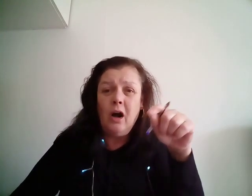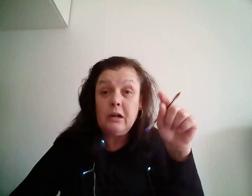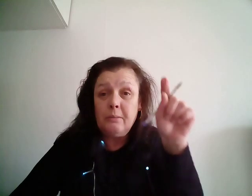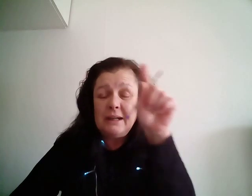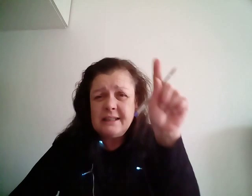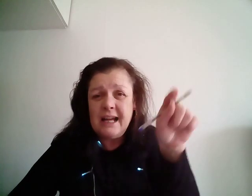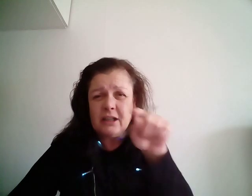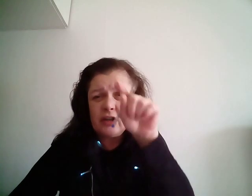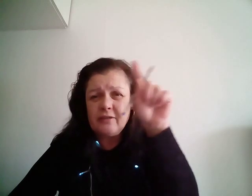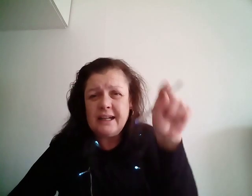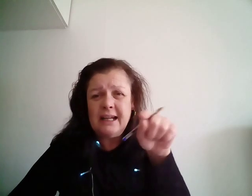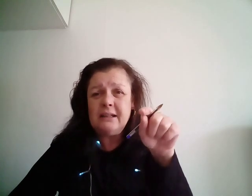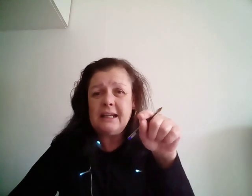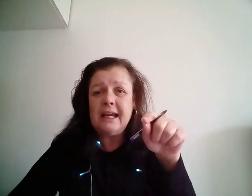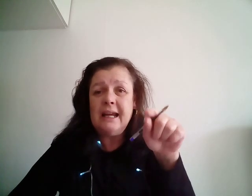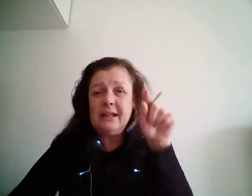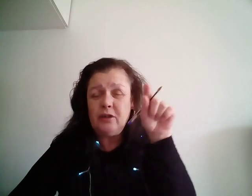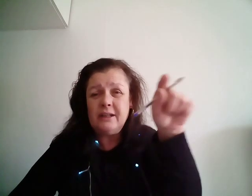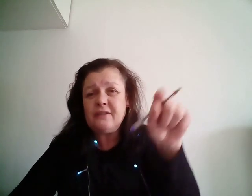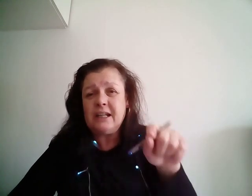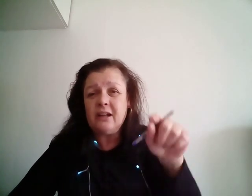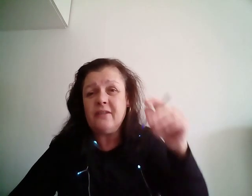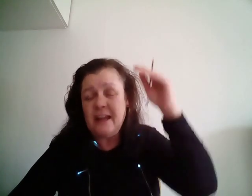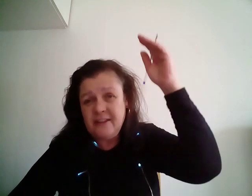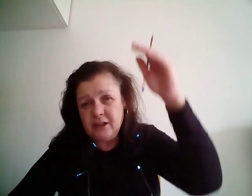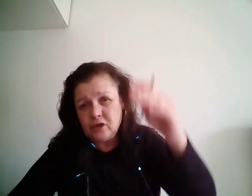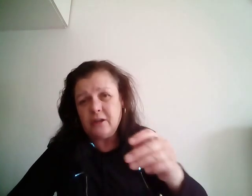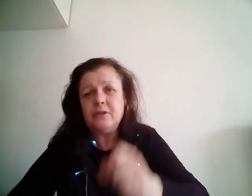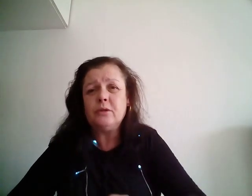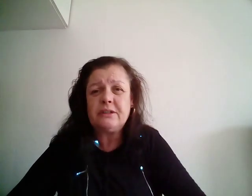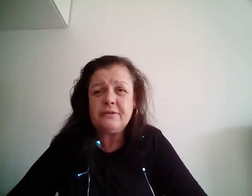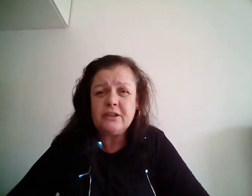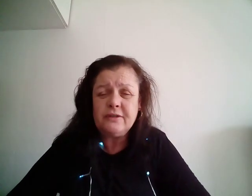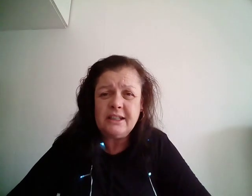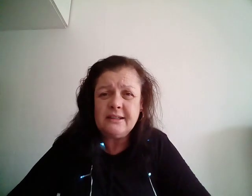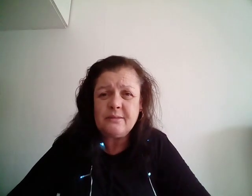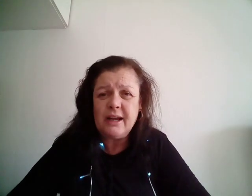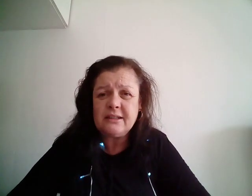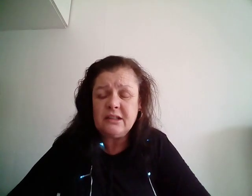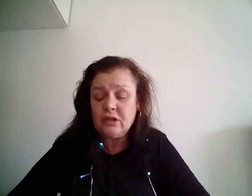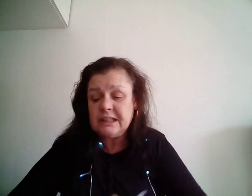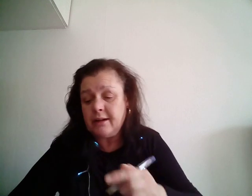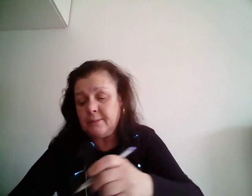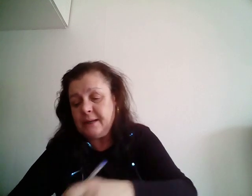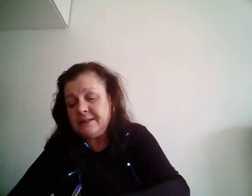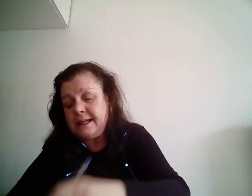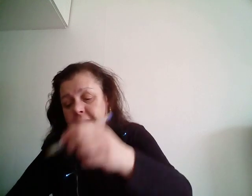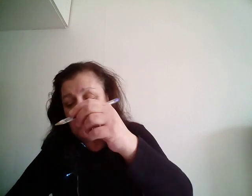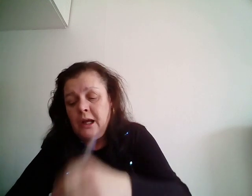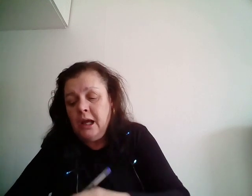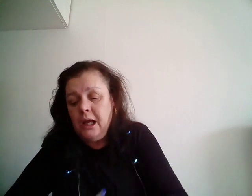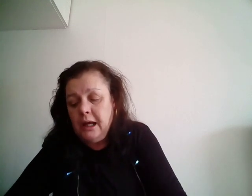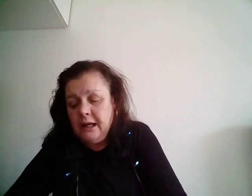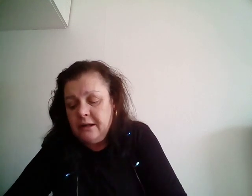oh, God bless, like a gorilla, okay? And you only have to click on there, then it'll show you all different videos, my delicious little babies, okay? There